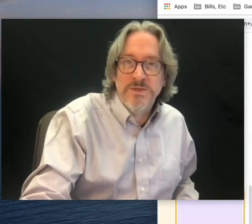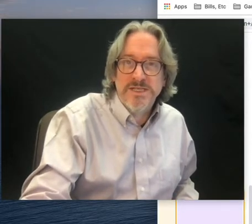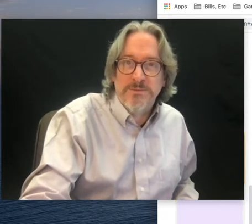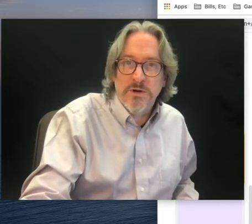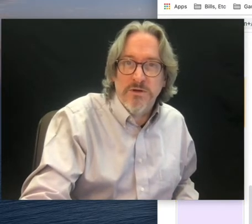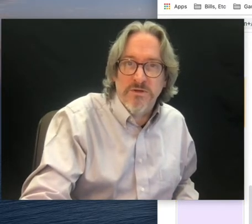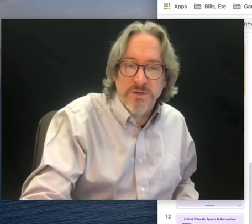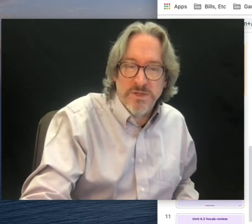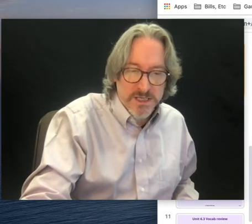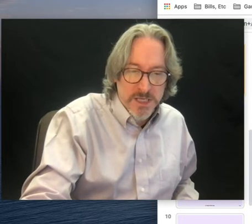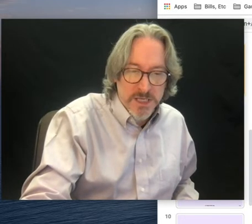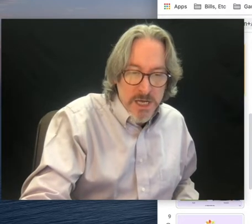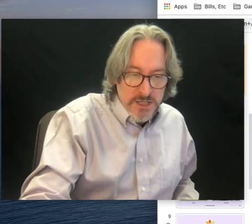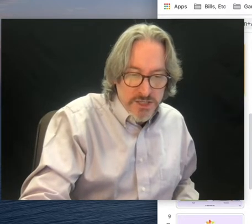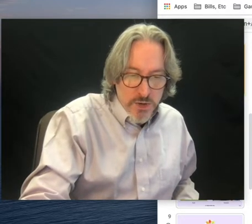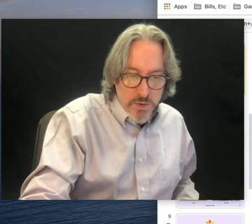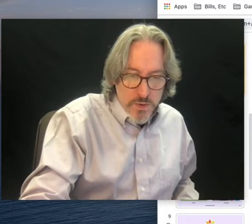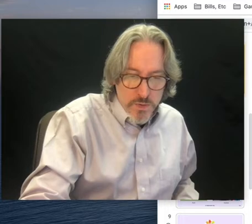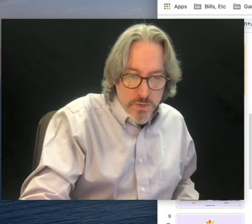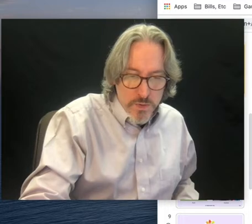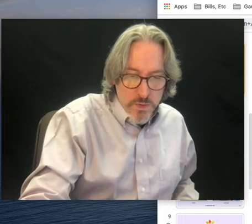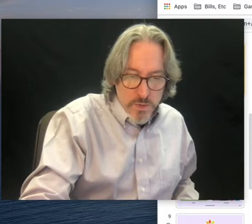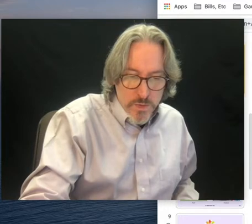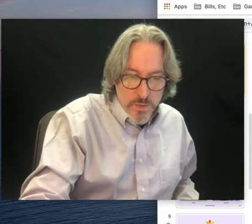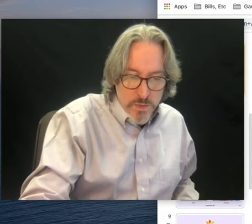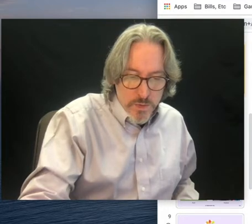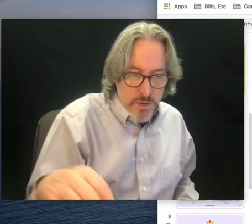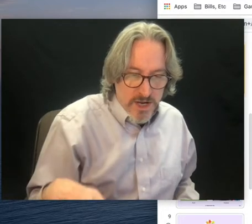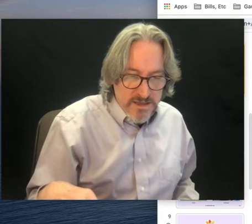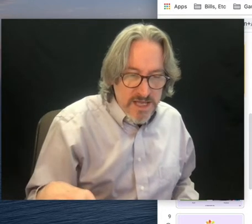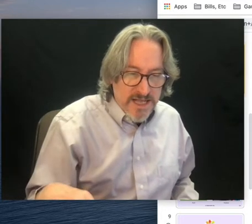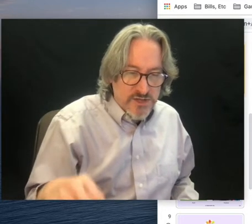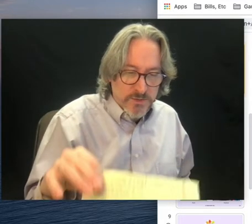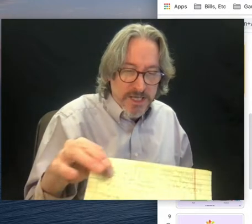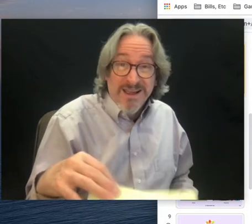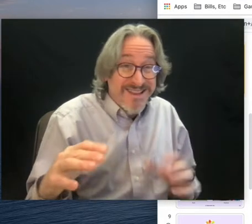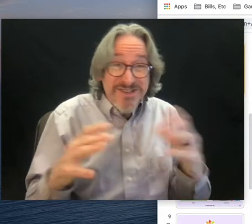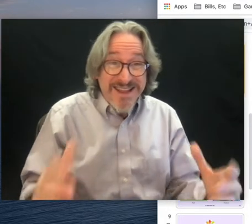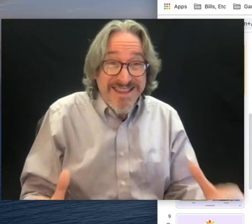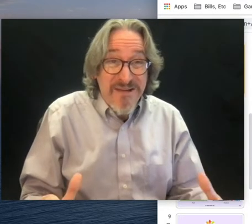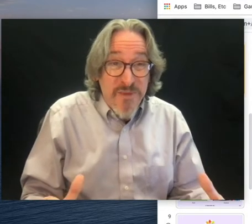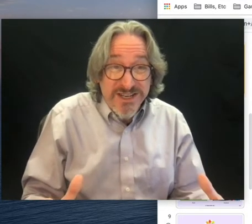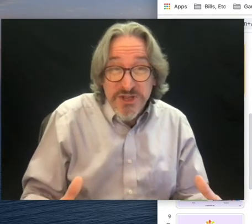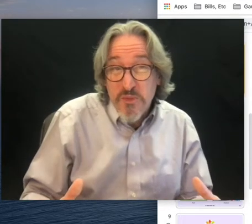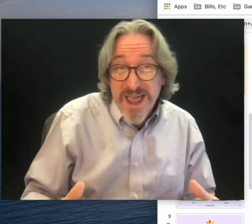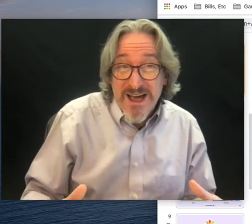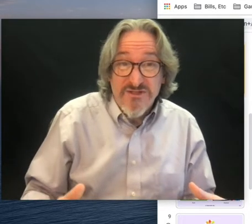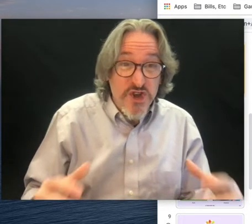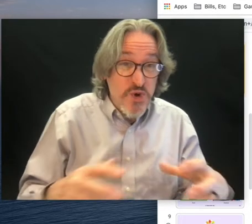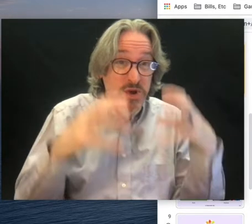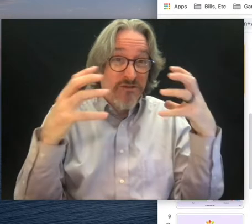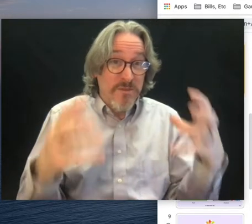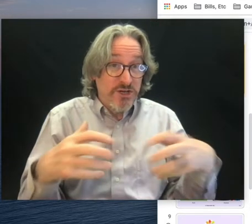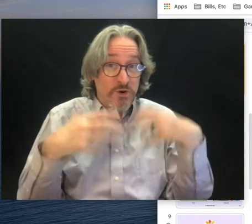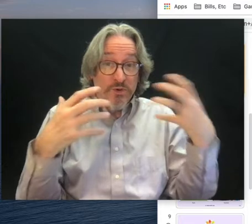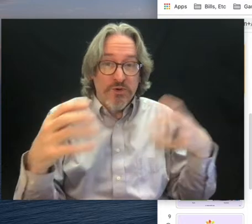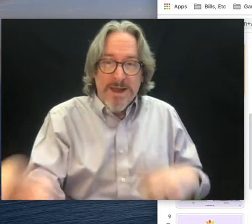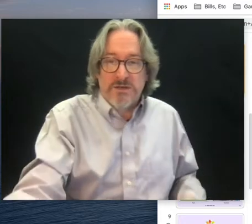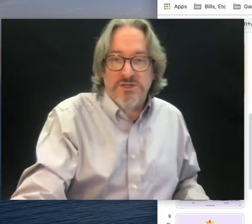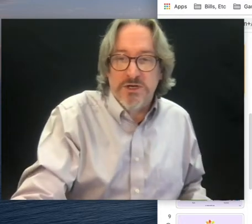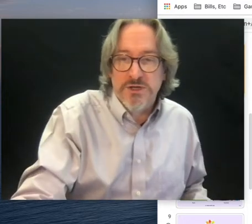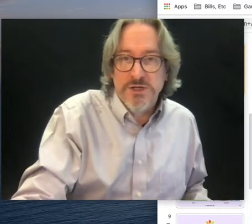I'll do a separate one for those things. So I think that's really, there's not that much in the way of new information or